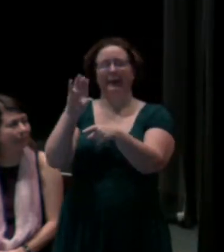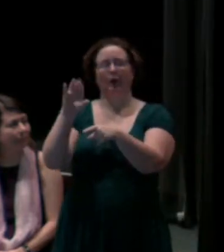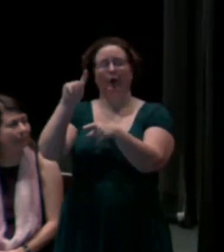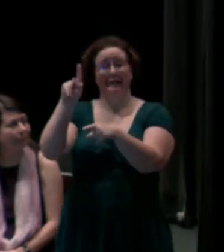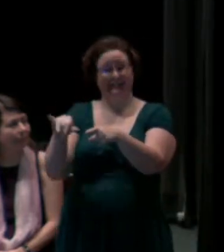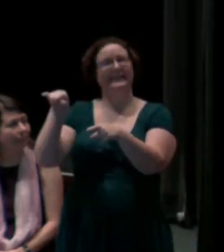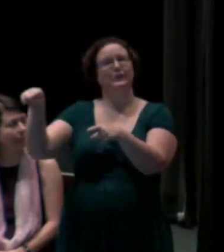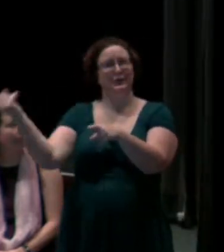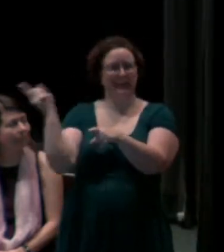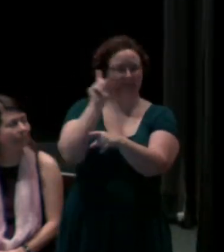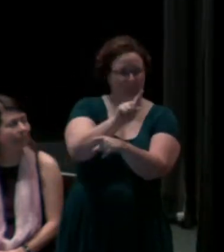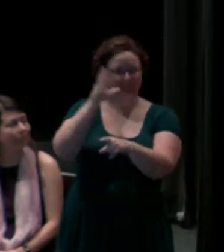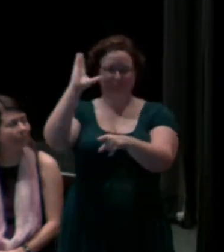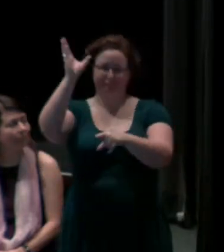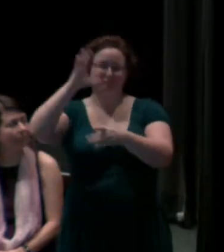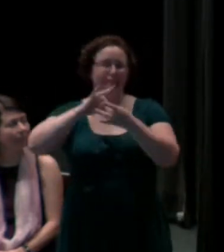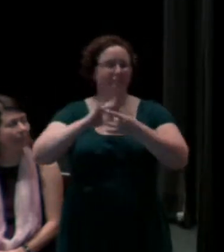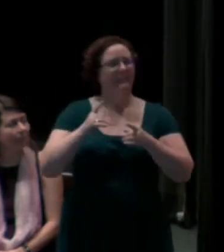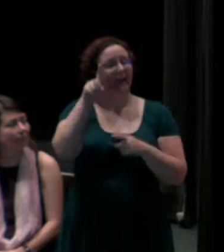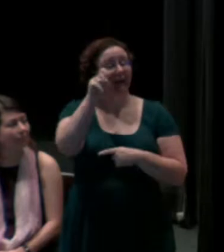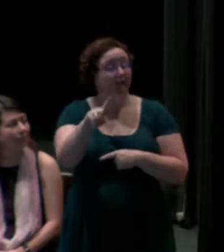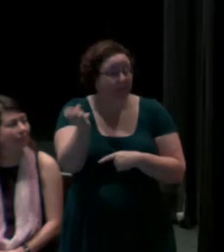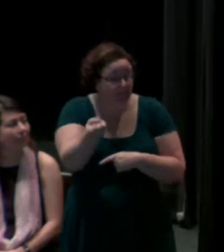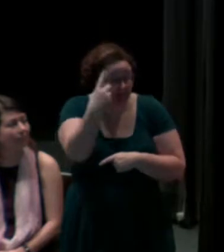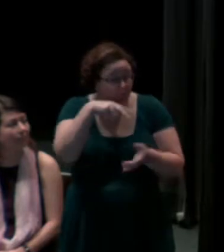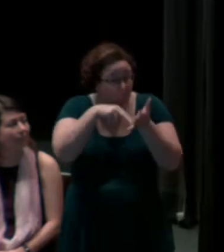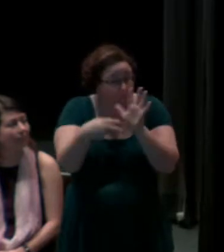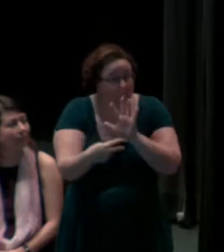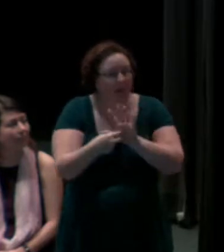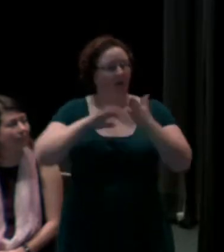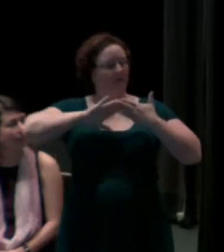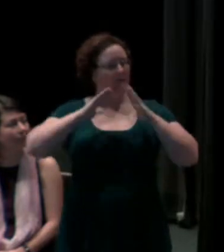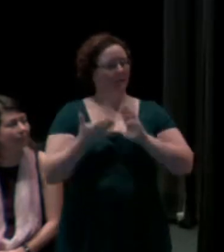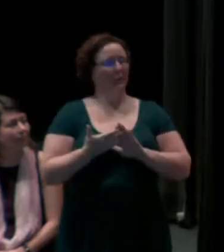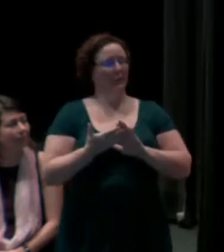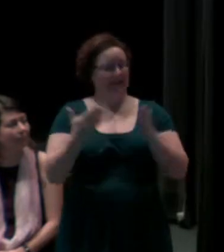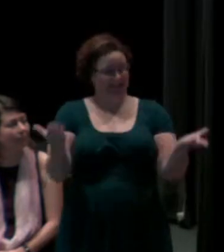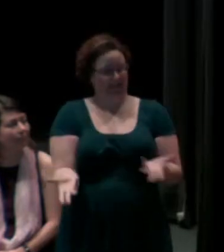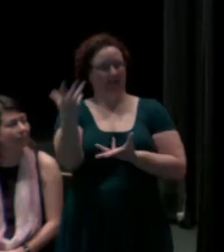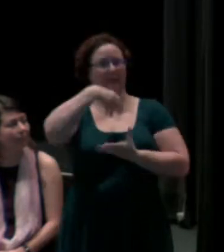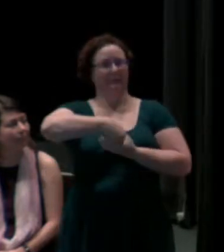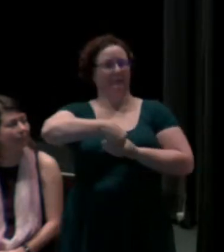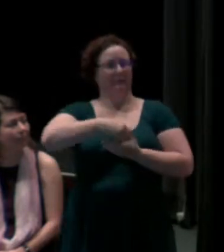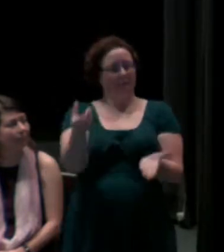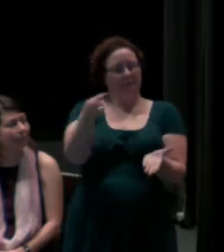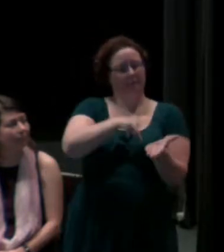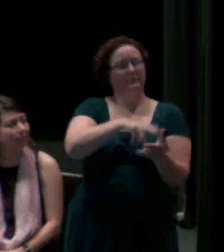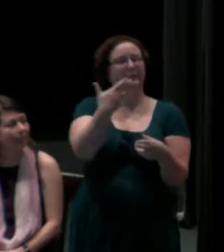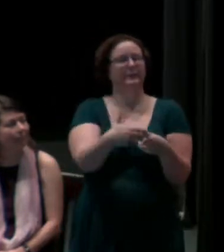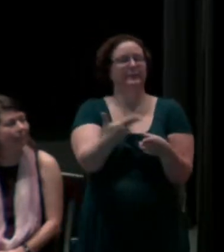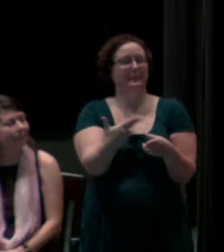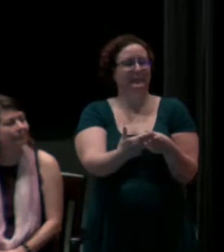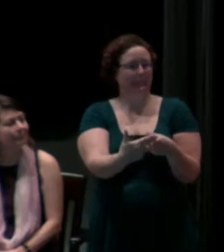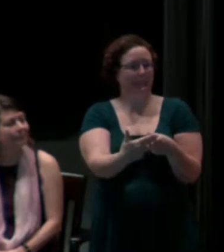2016-2017 Honor Court president, came forward and asked us to understand what kind of community we were becoming a part of by signing our names below